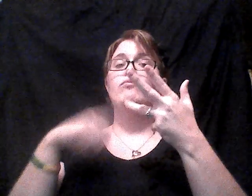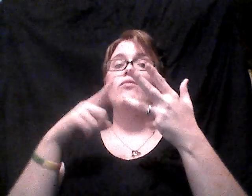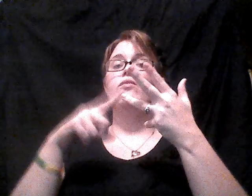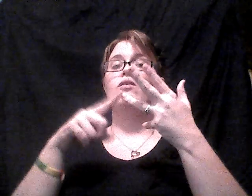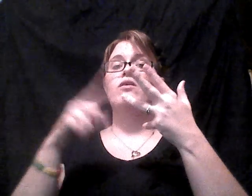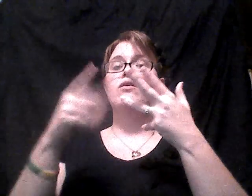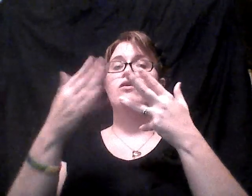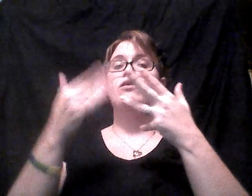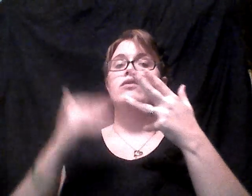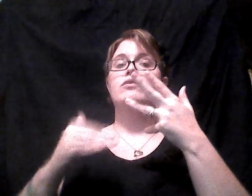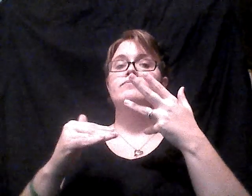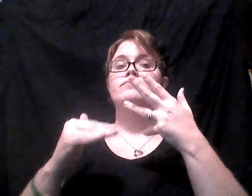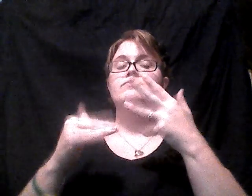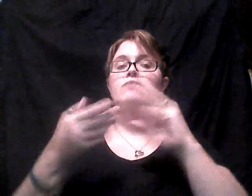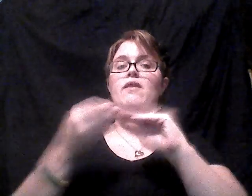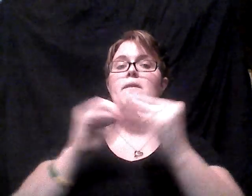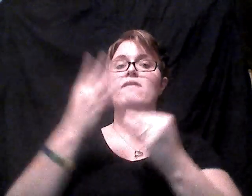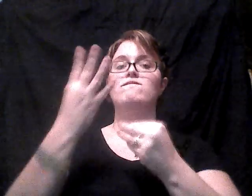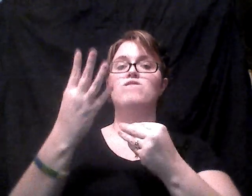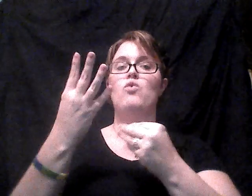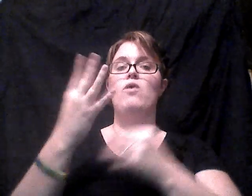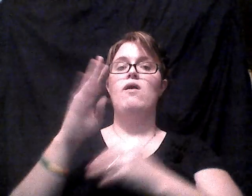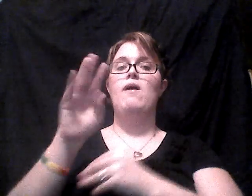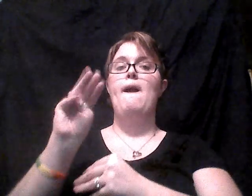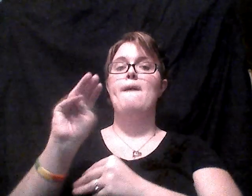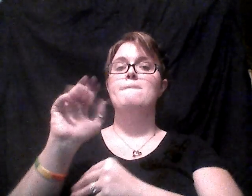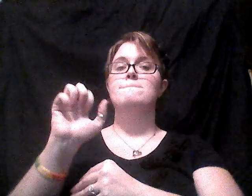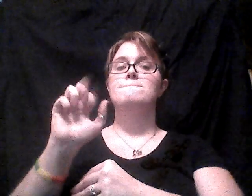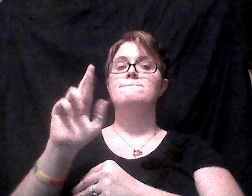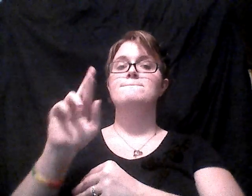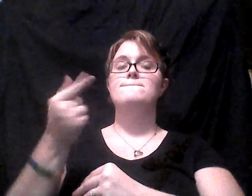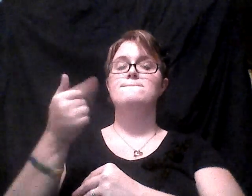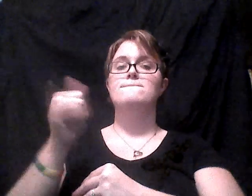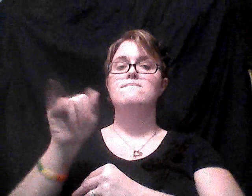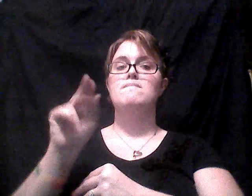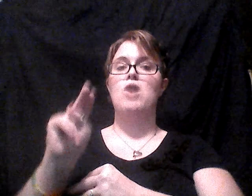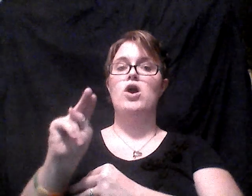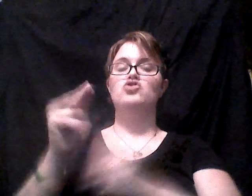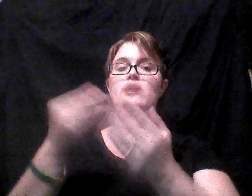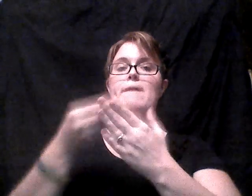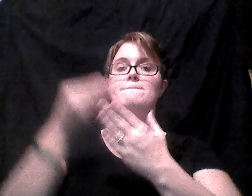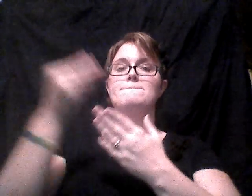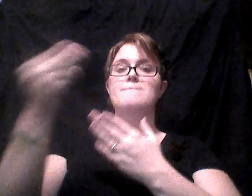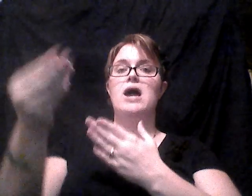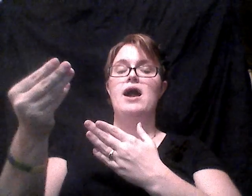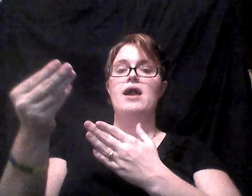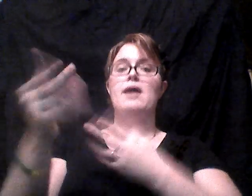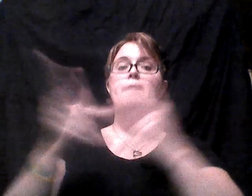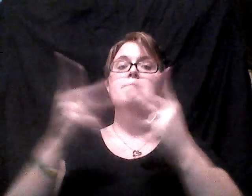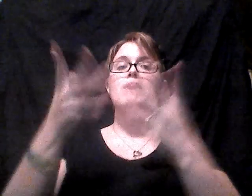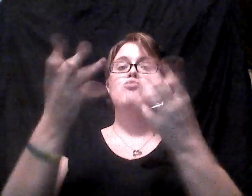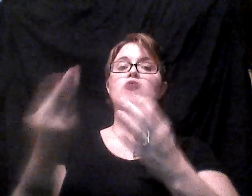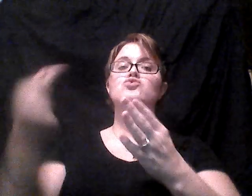was the concept of everybody wanting to get on the gravy train. And when I say gravy train, I mean the stock market. The stock market in the